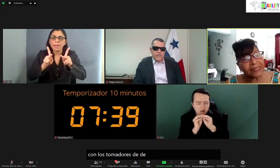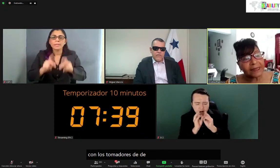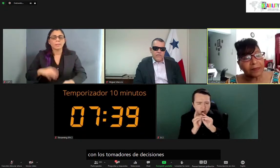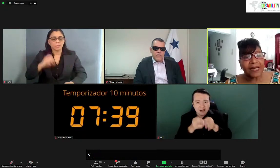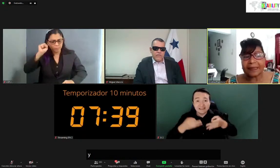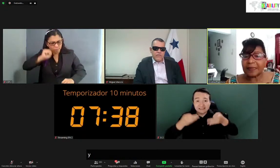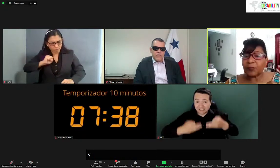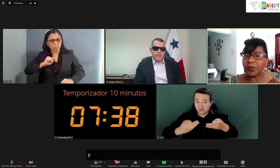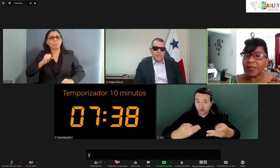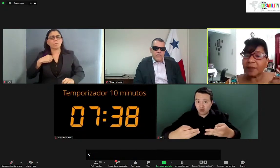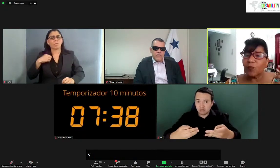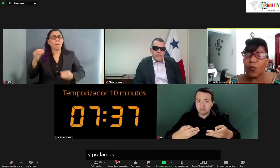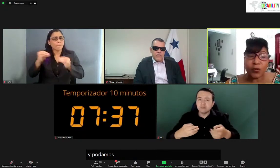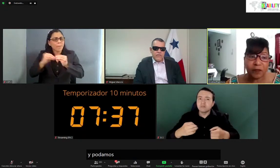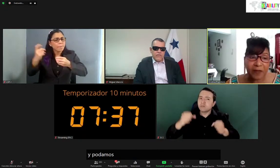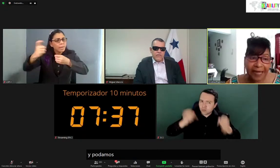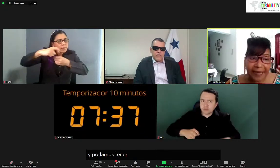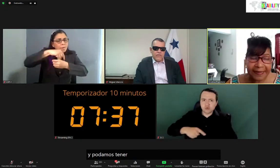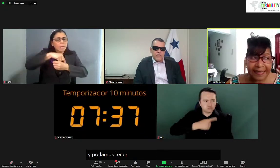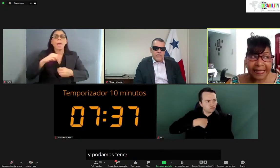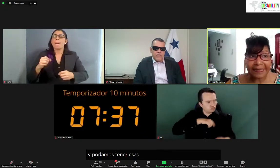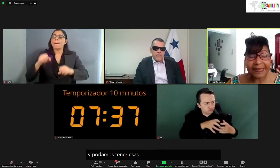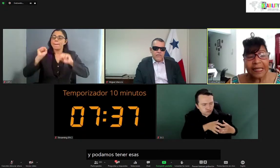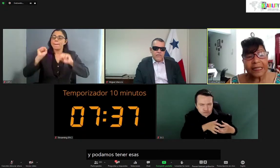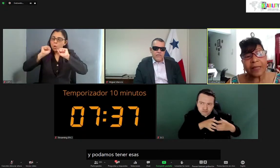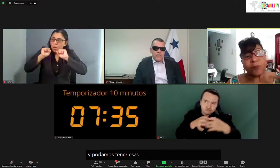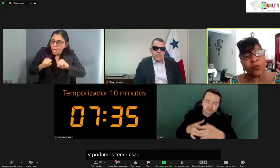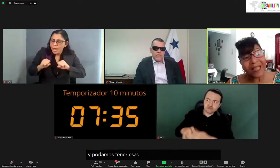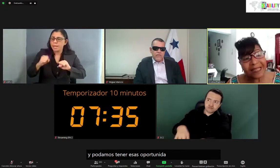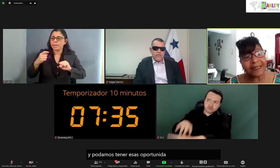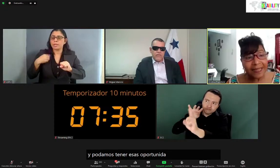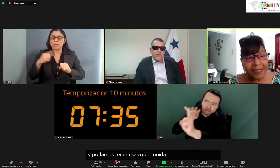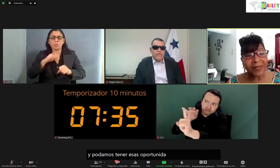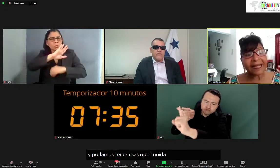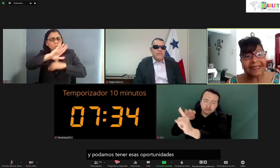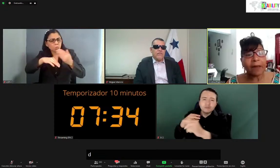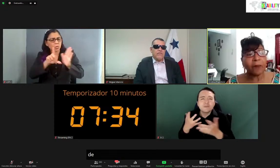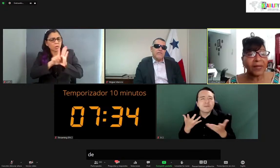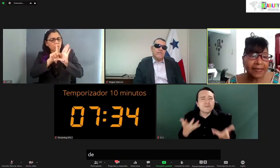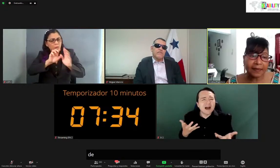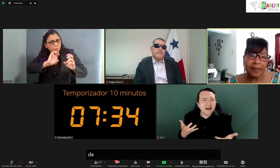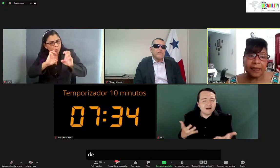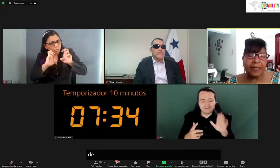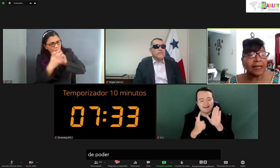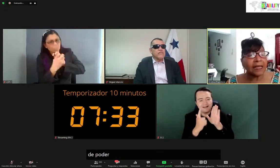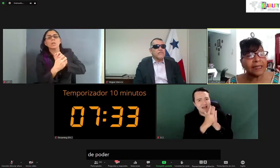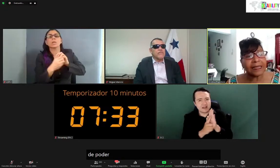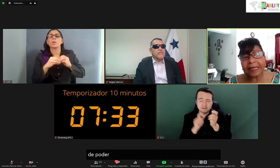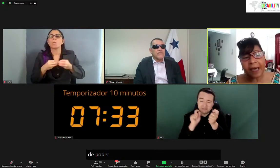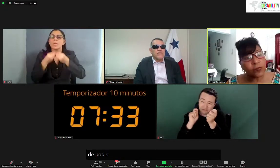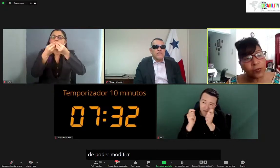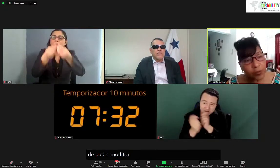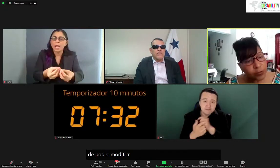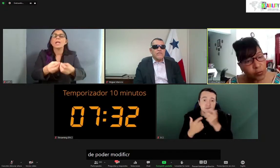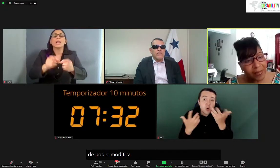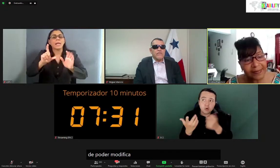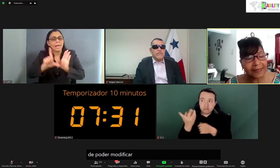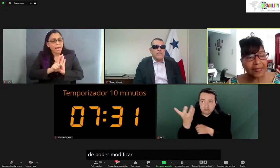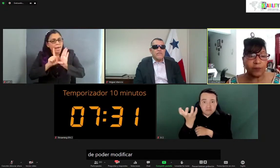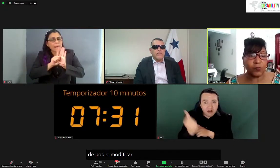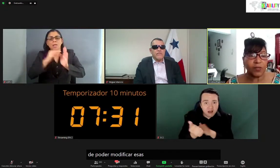have the opportunities of participating of modifying these laws of being able to